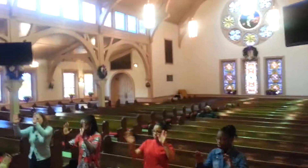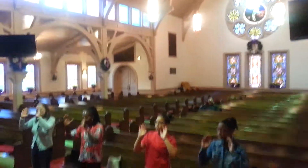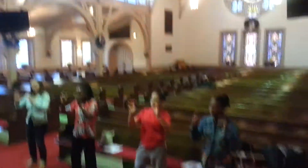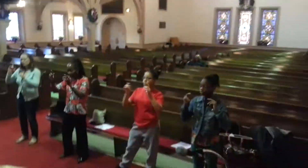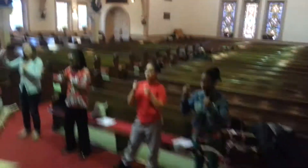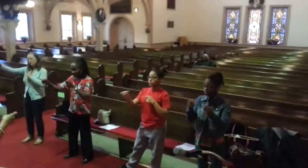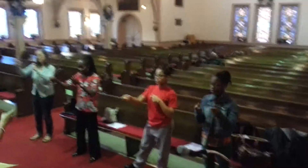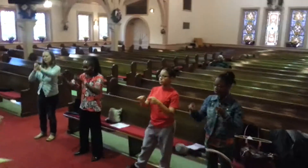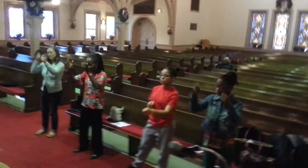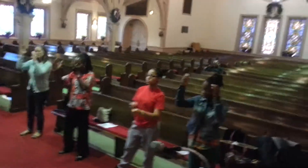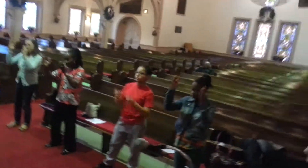Awesome ruler.